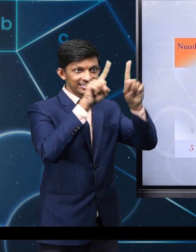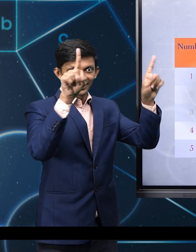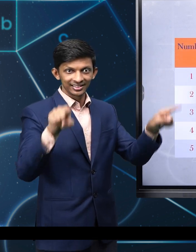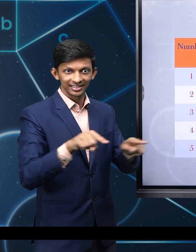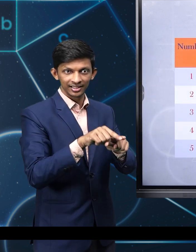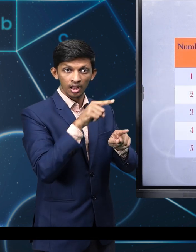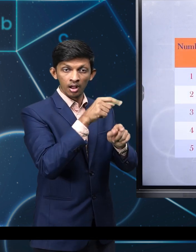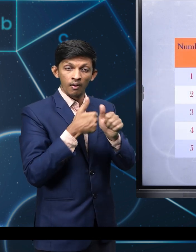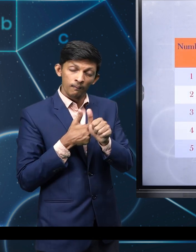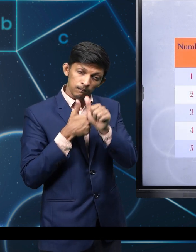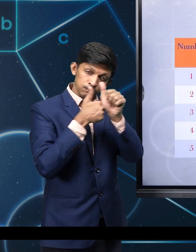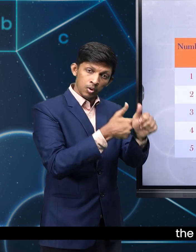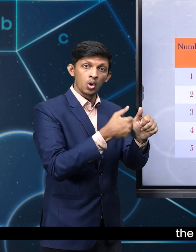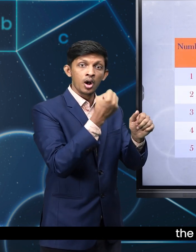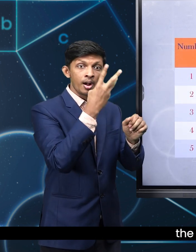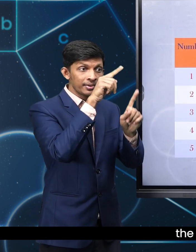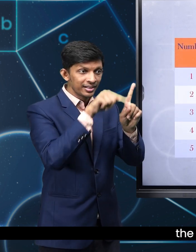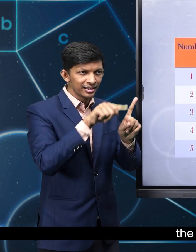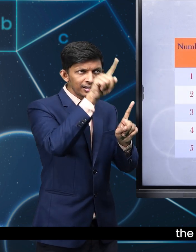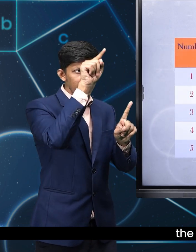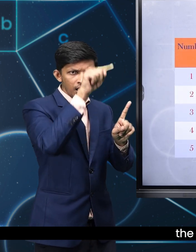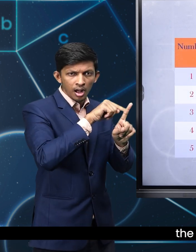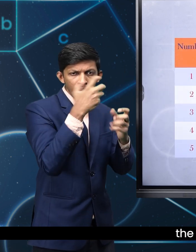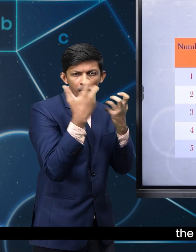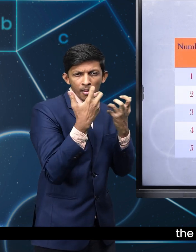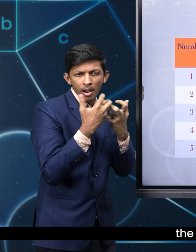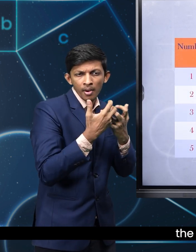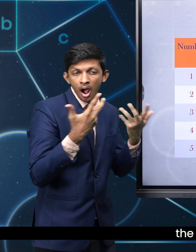The following table gives the squares of numbers up to 20.